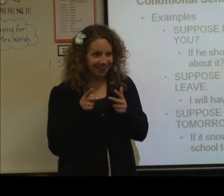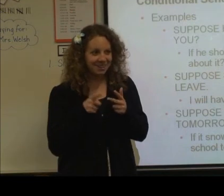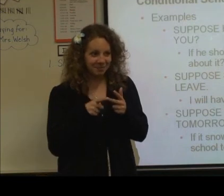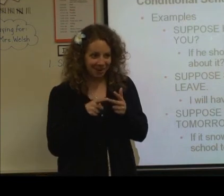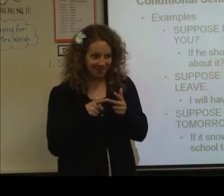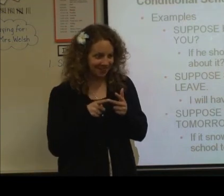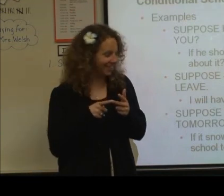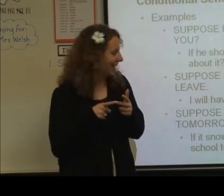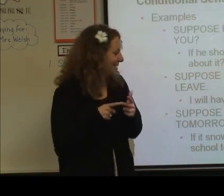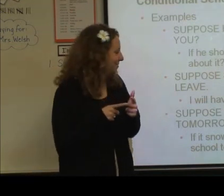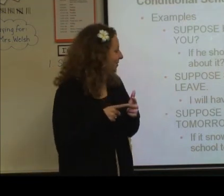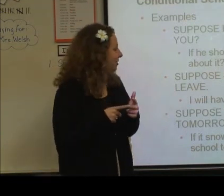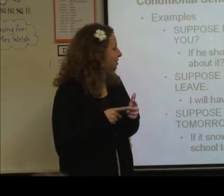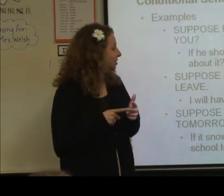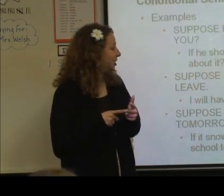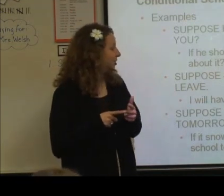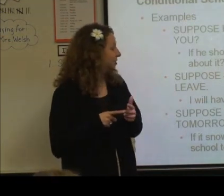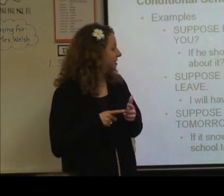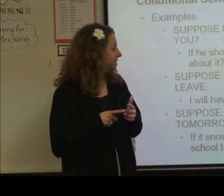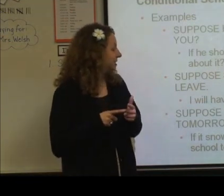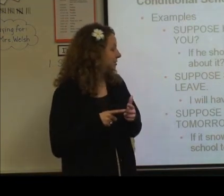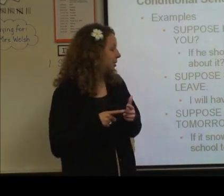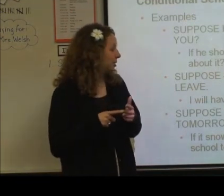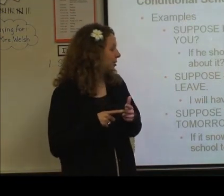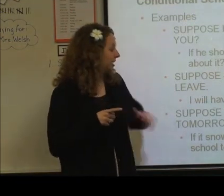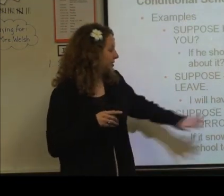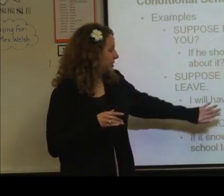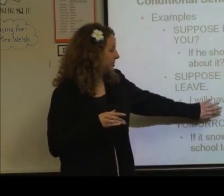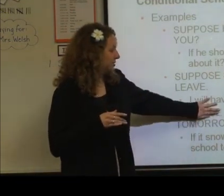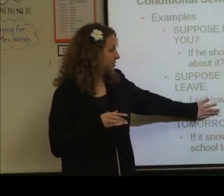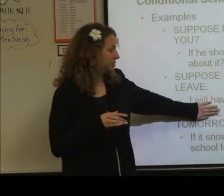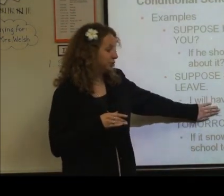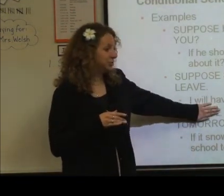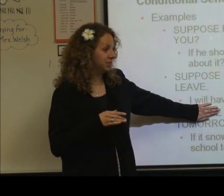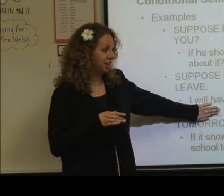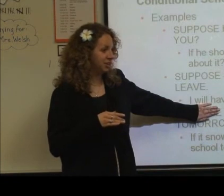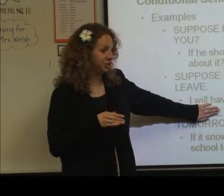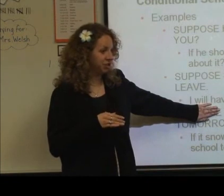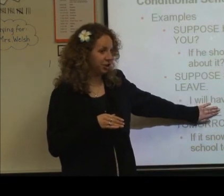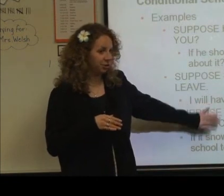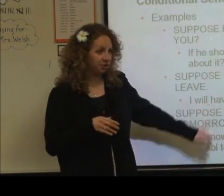pause. Okay, so okay, so if we just do tonight snow.